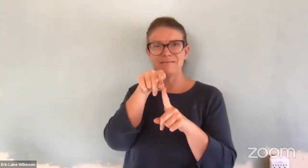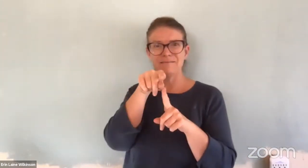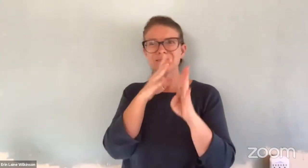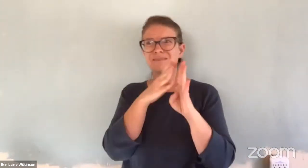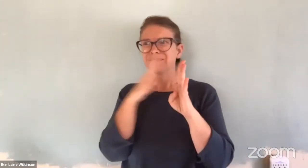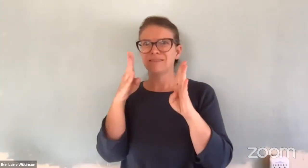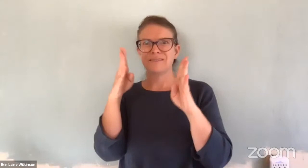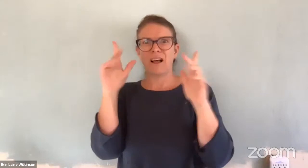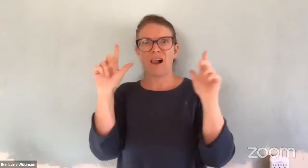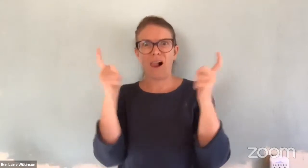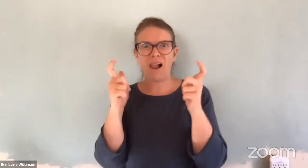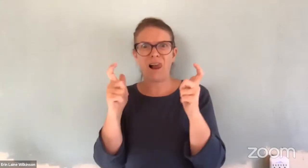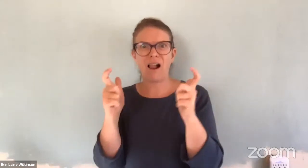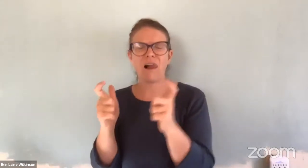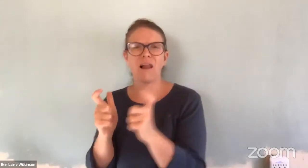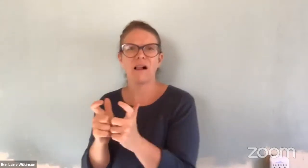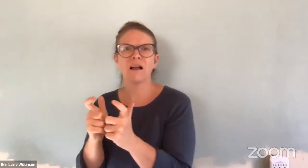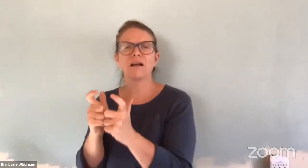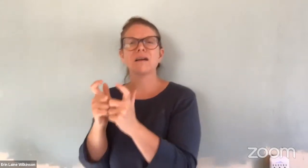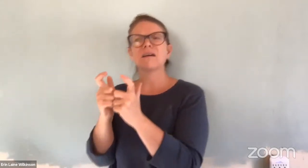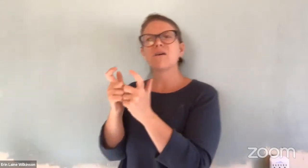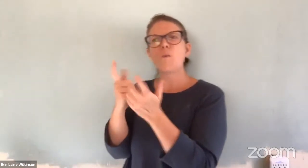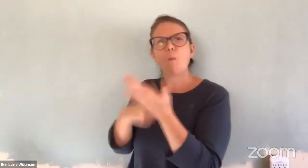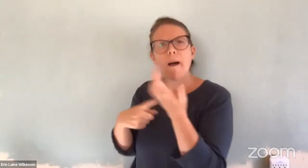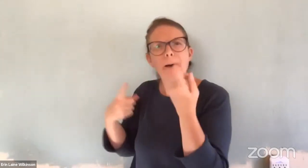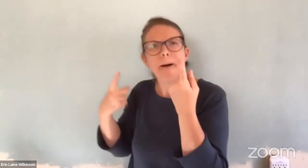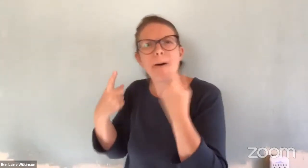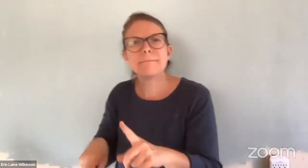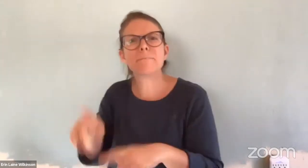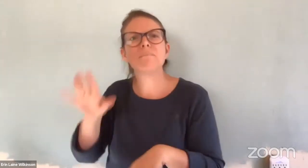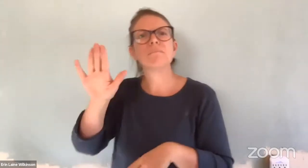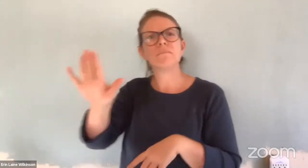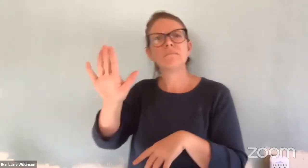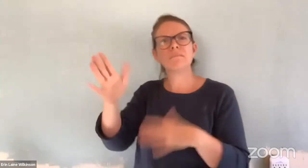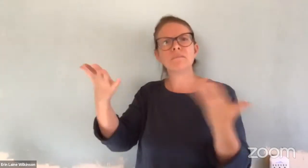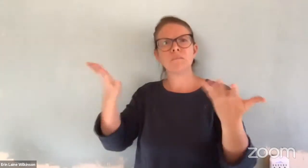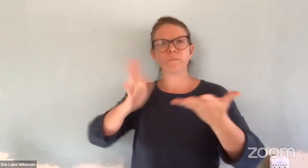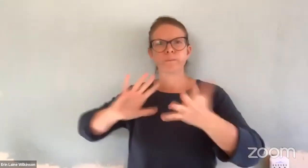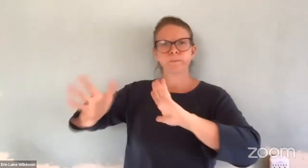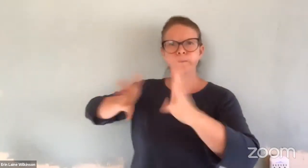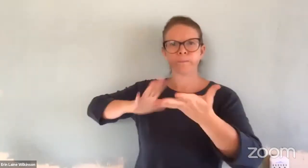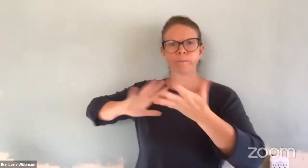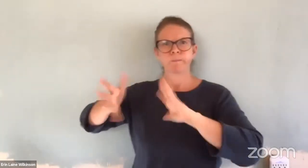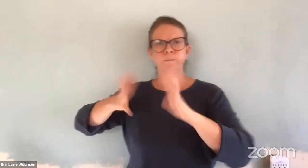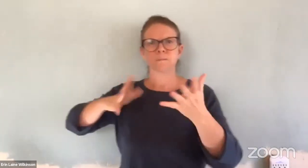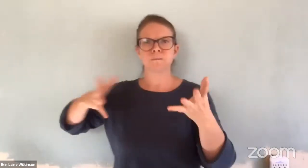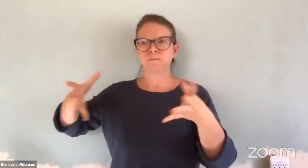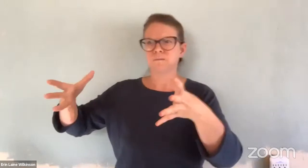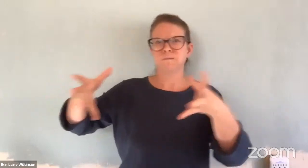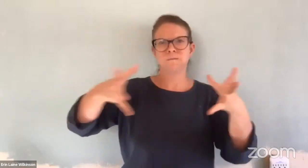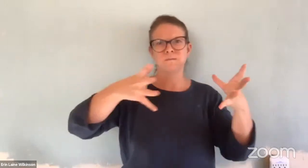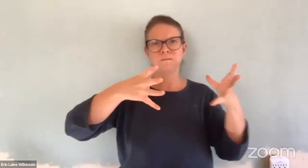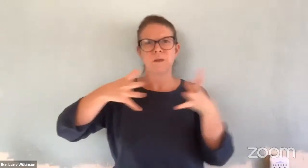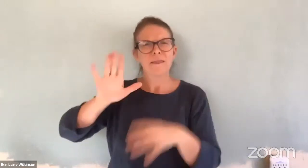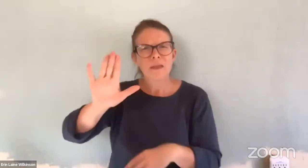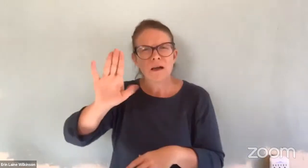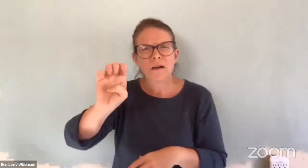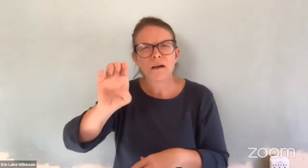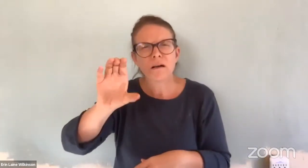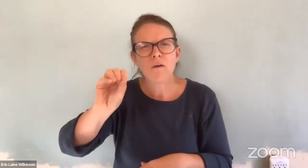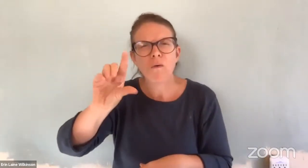information means, so what's happened from that point on, as there's been this diminishing enrollment and less of that